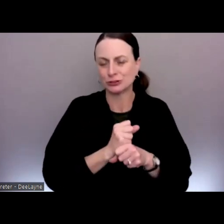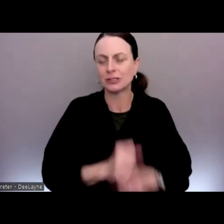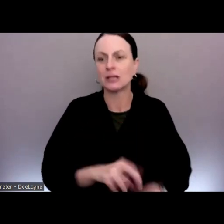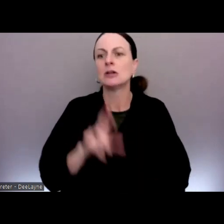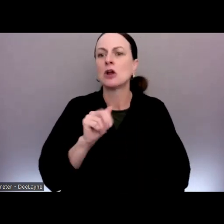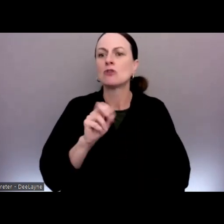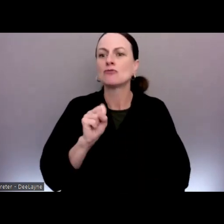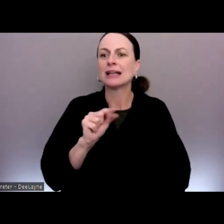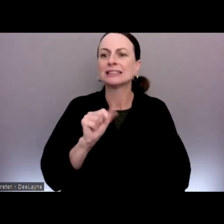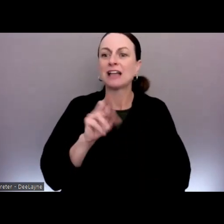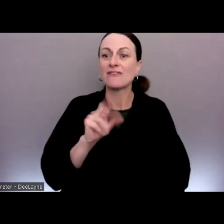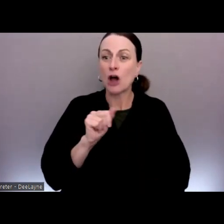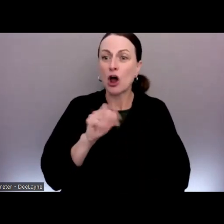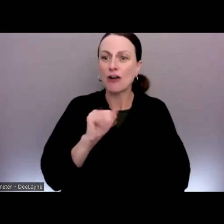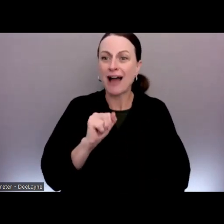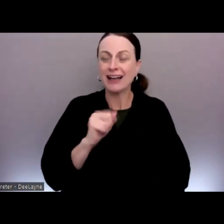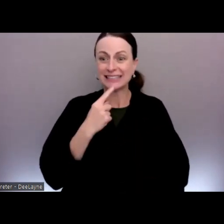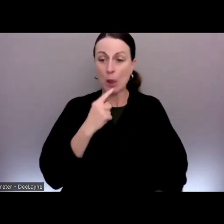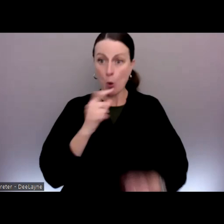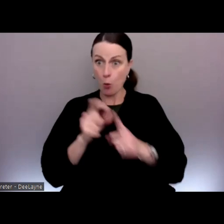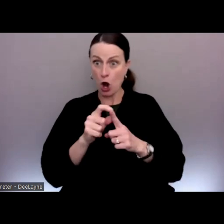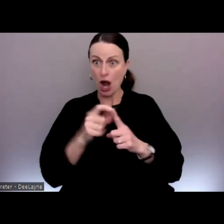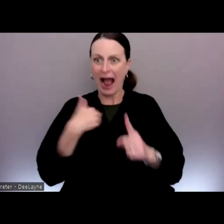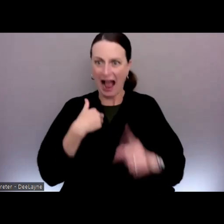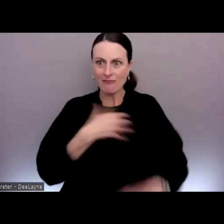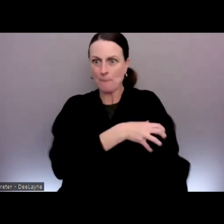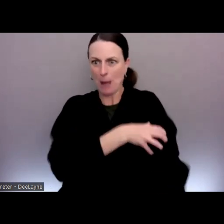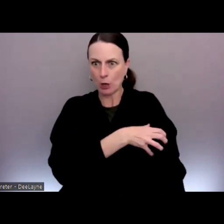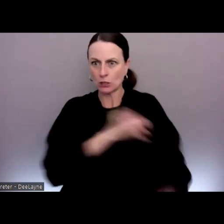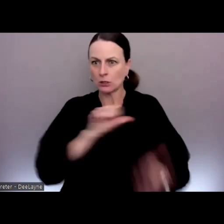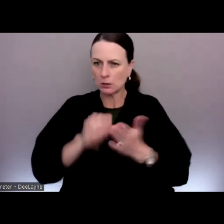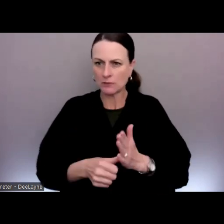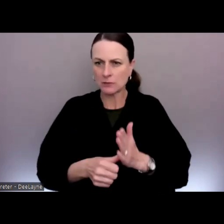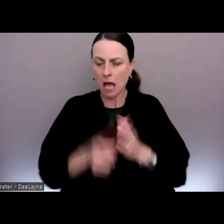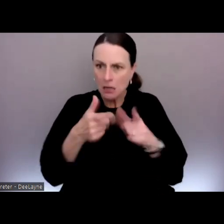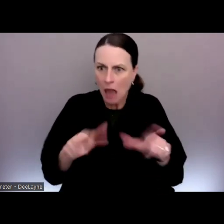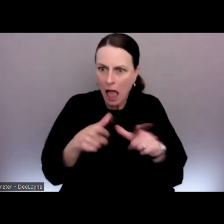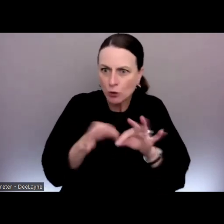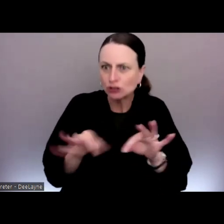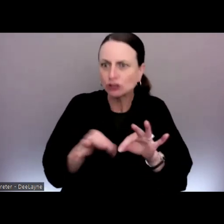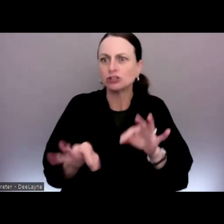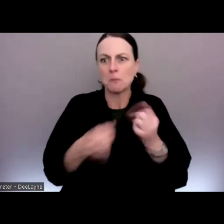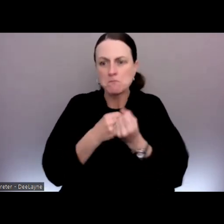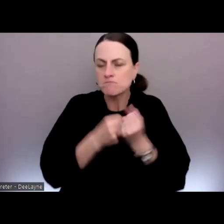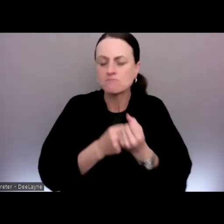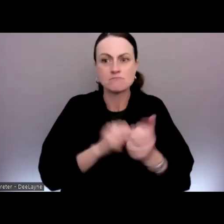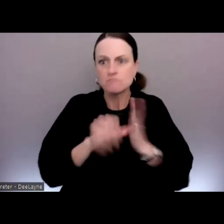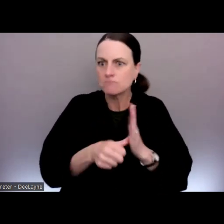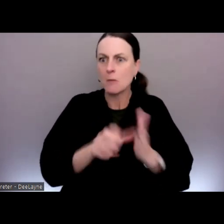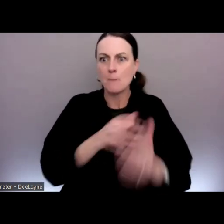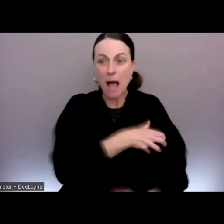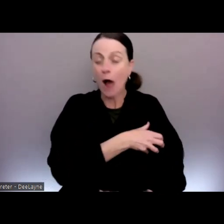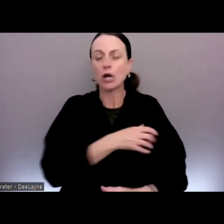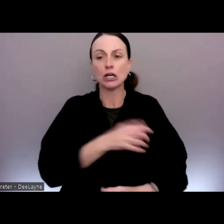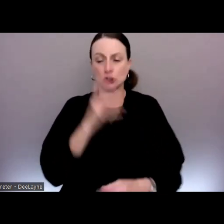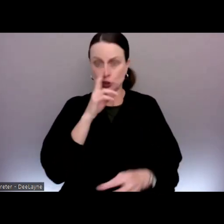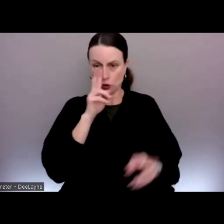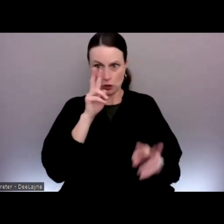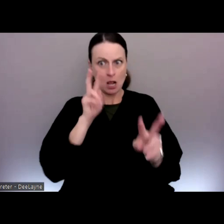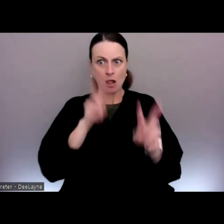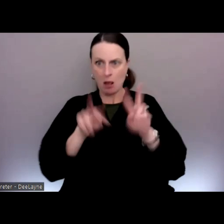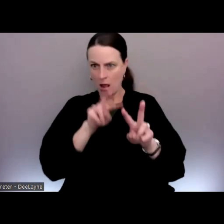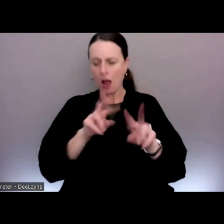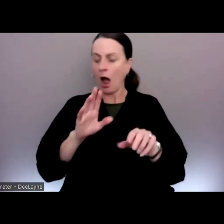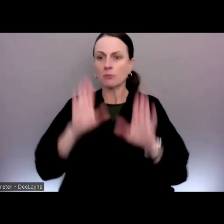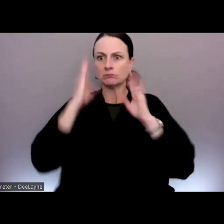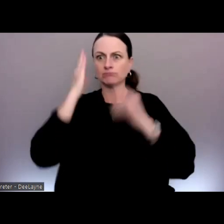Rastafari say words sound power to emphasize the power of language, calling on us to be aware of the sounds we utter,